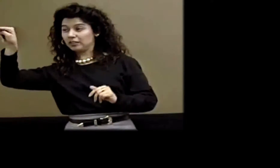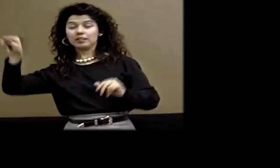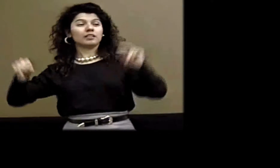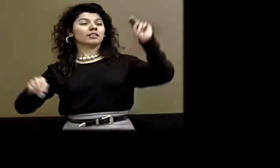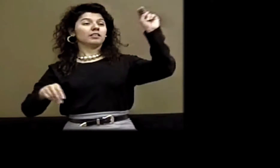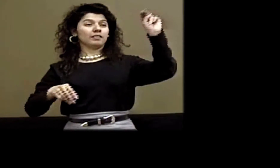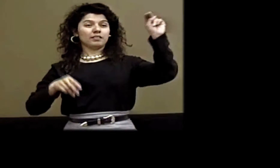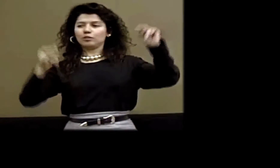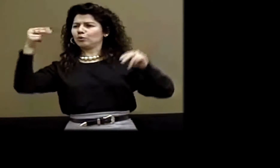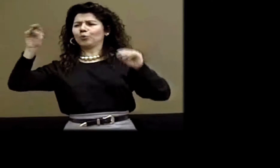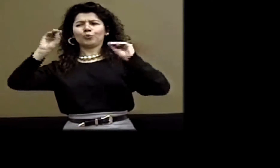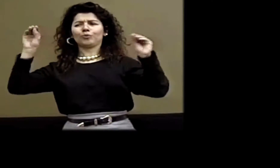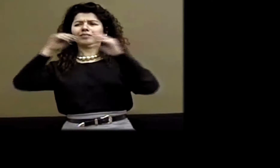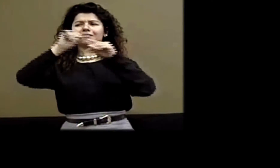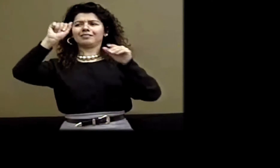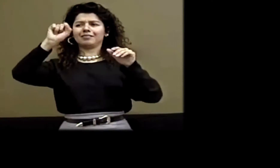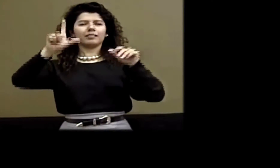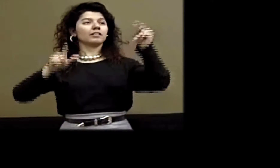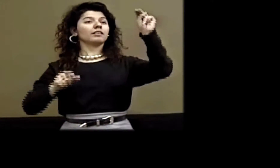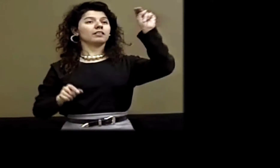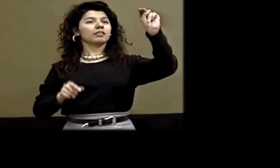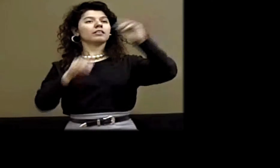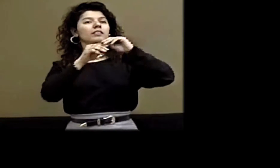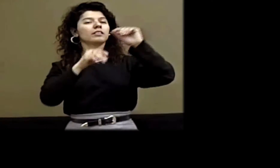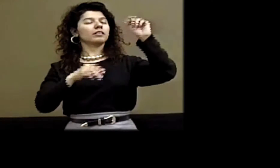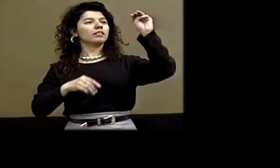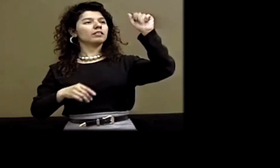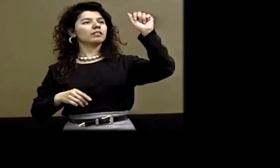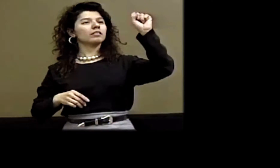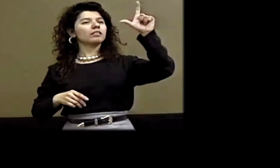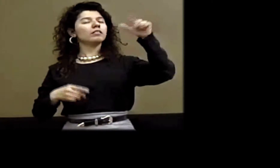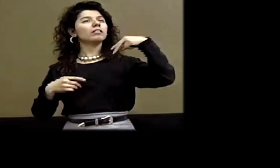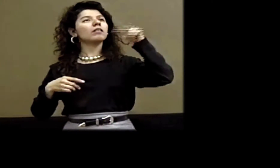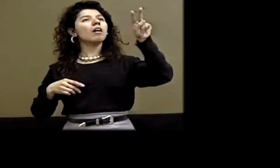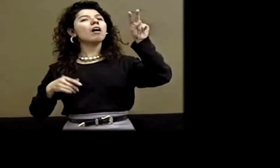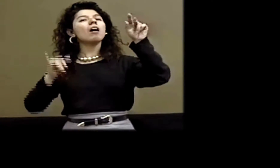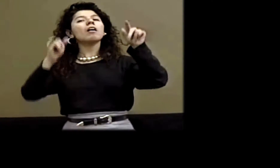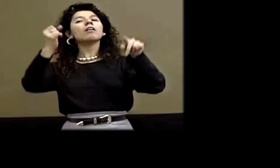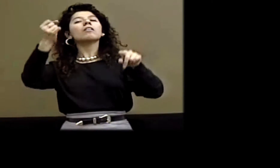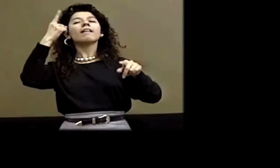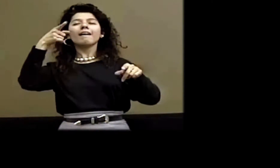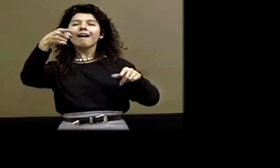America, we use an N. That was when I understood that they were 2 separate languages.